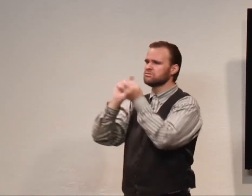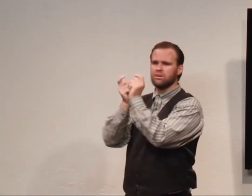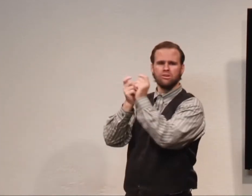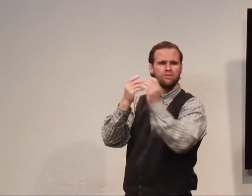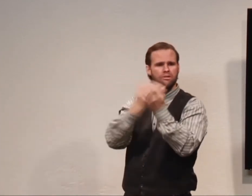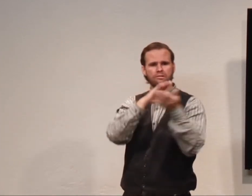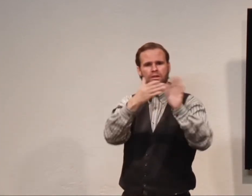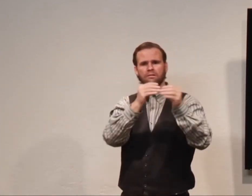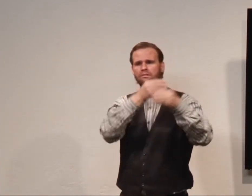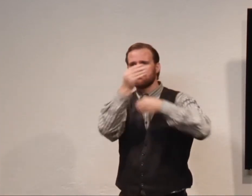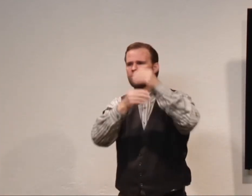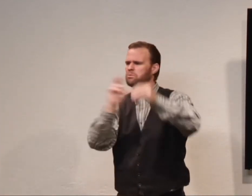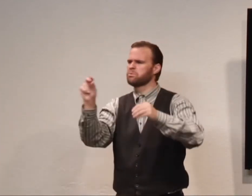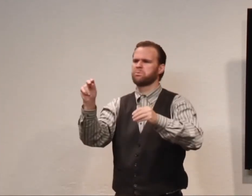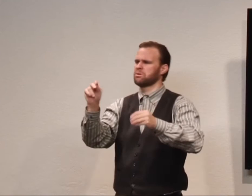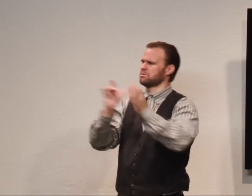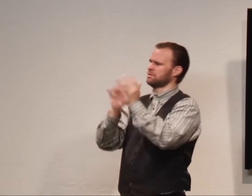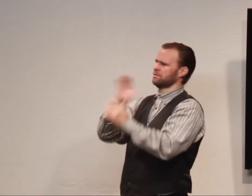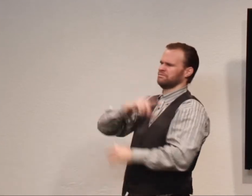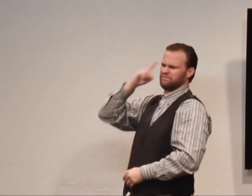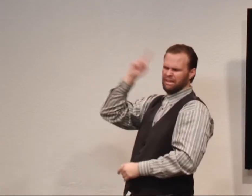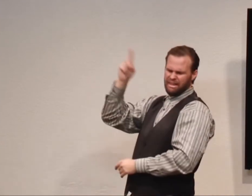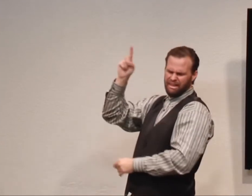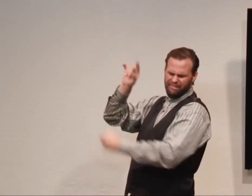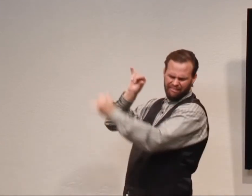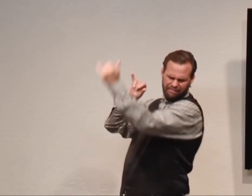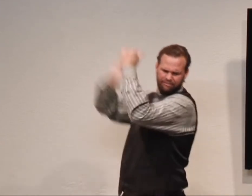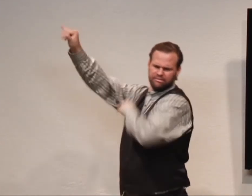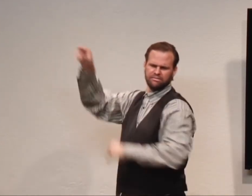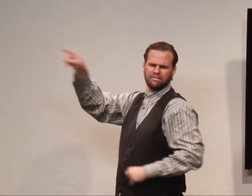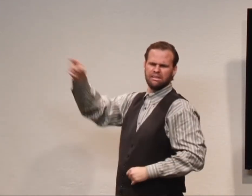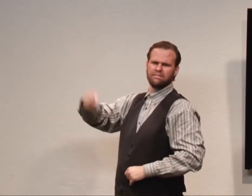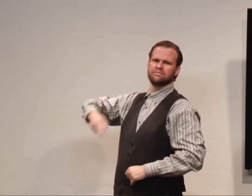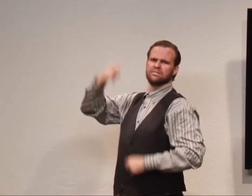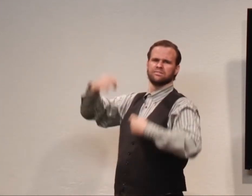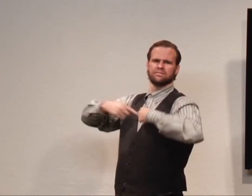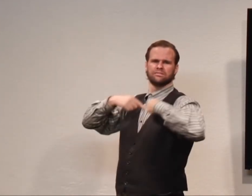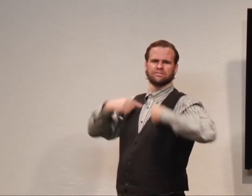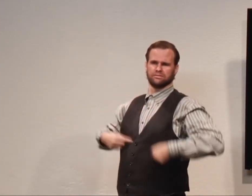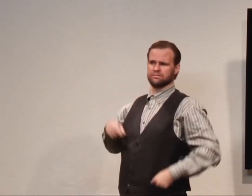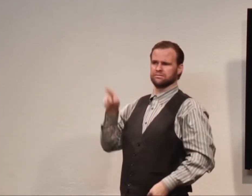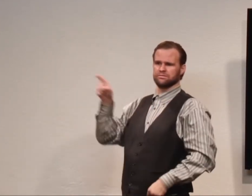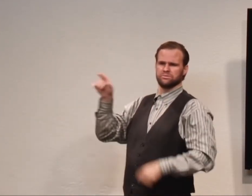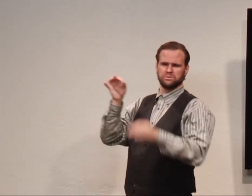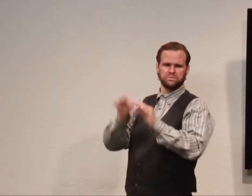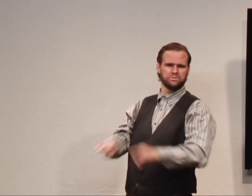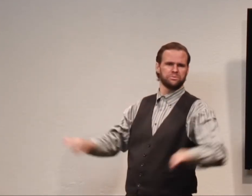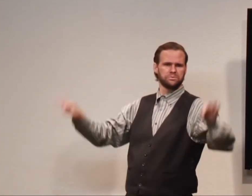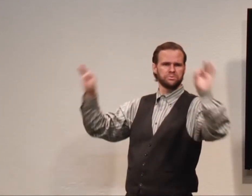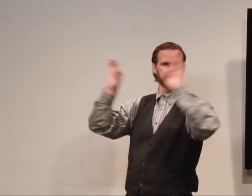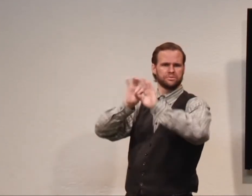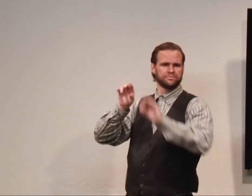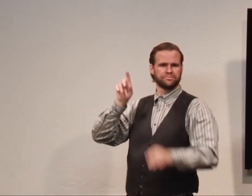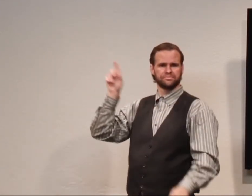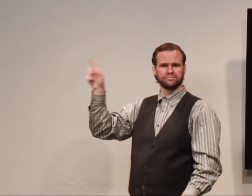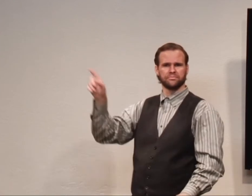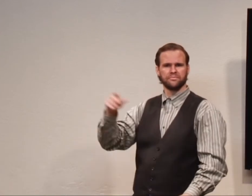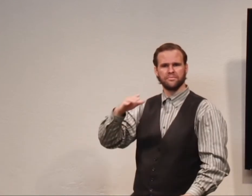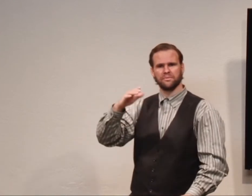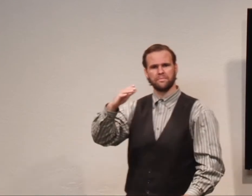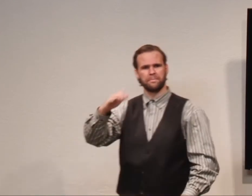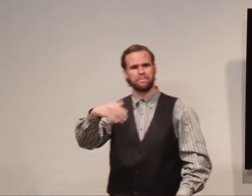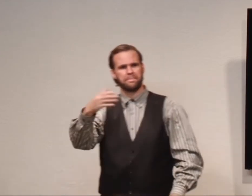has no beginning and no end. And he is a high priest forever.